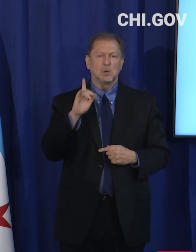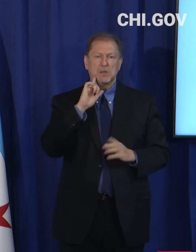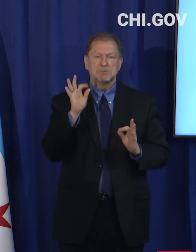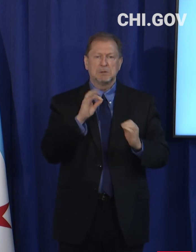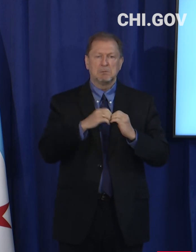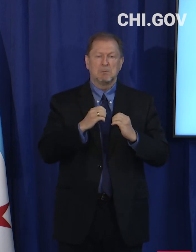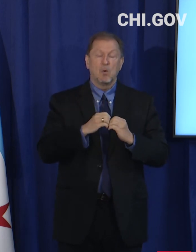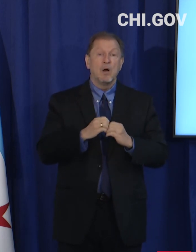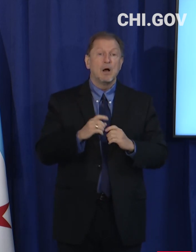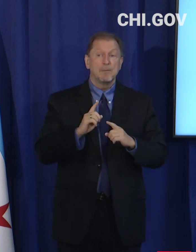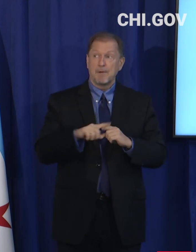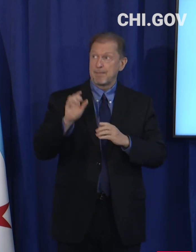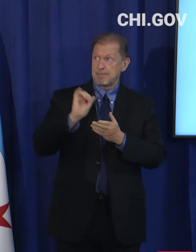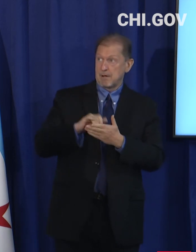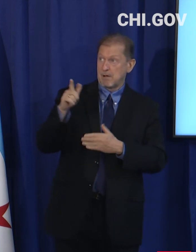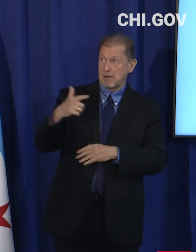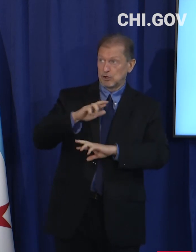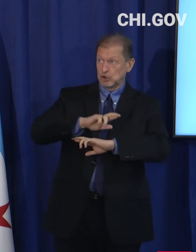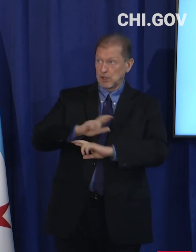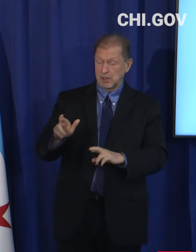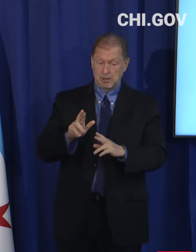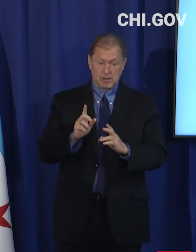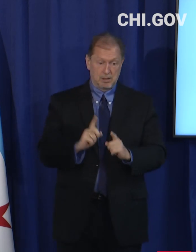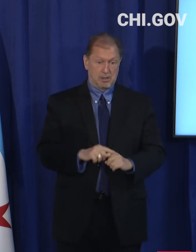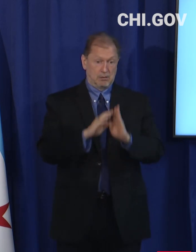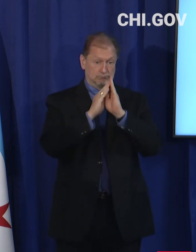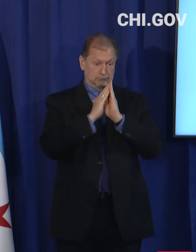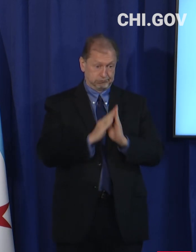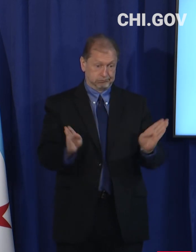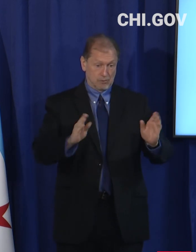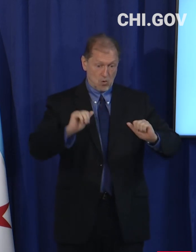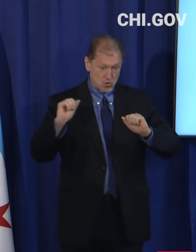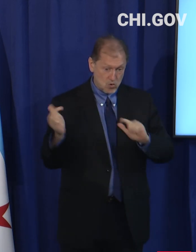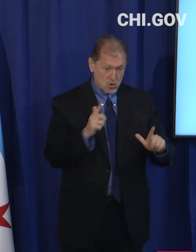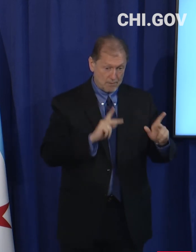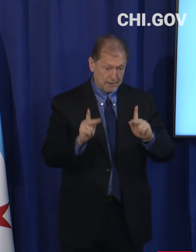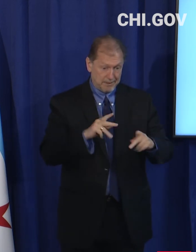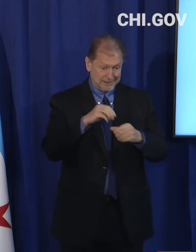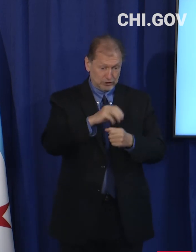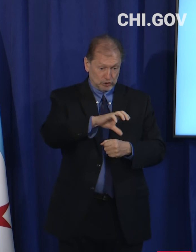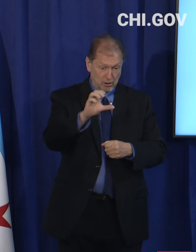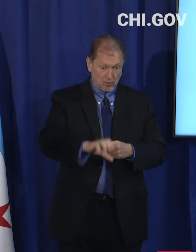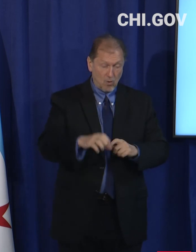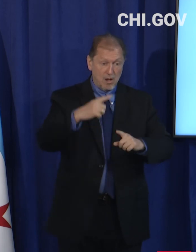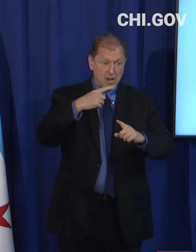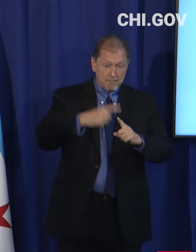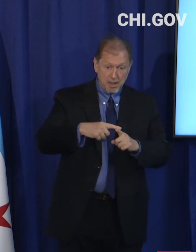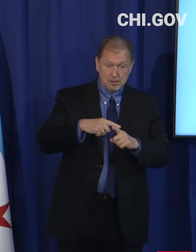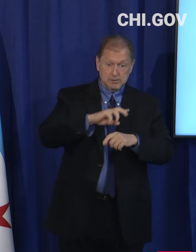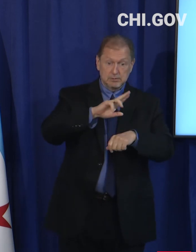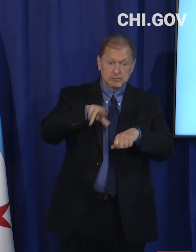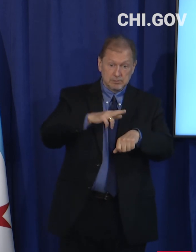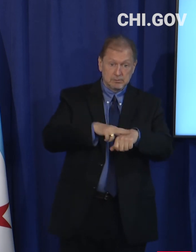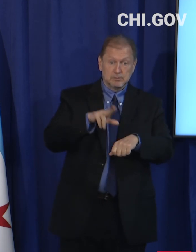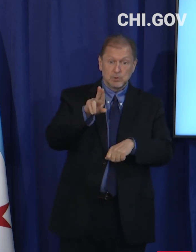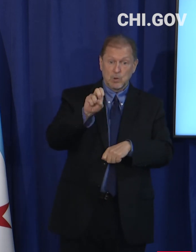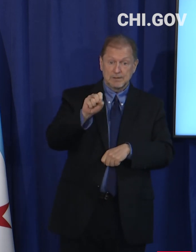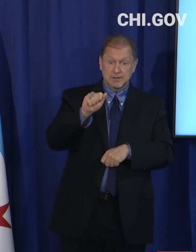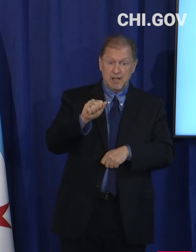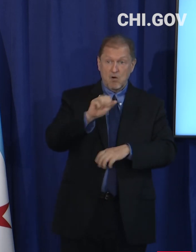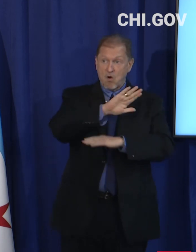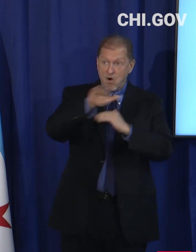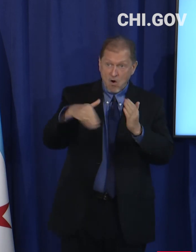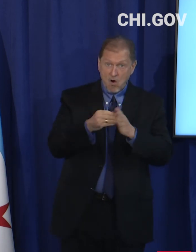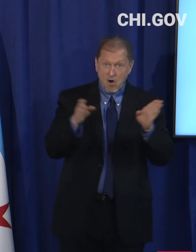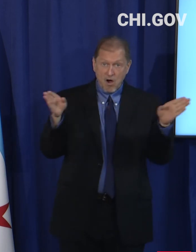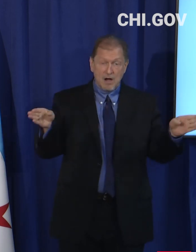distribution in Chicago, and for that matter nationwide, is still months away. Who gets the vaccine first